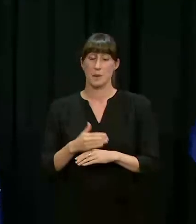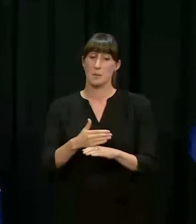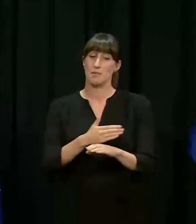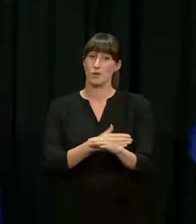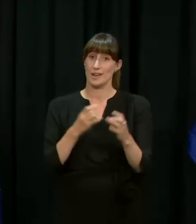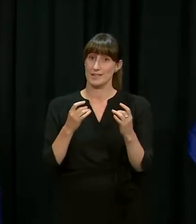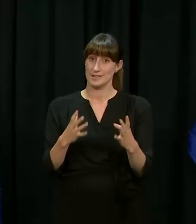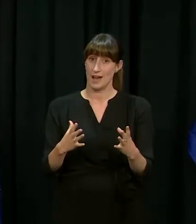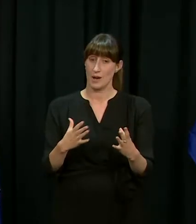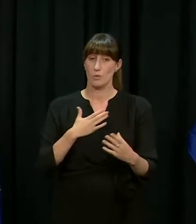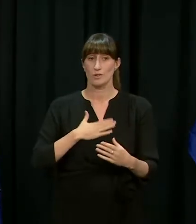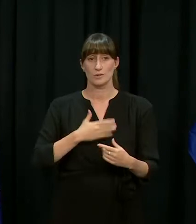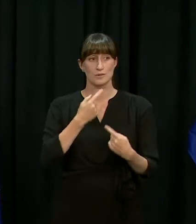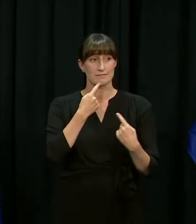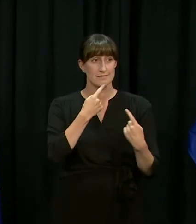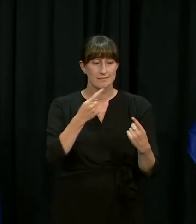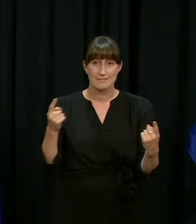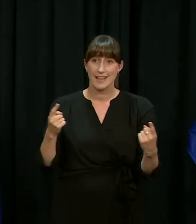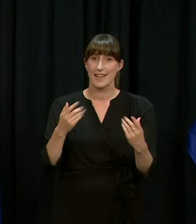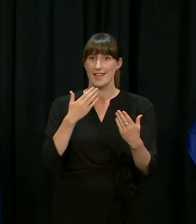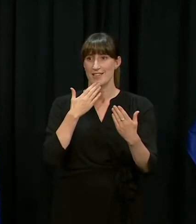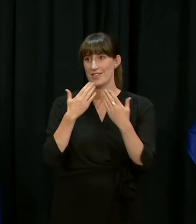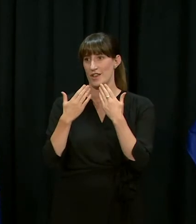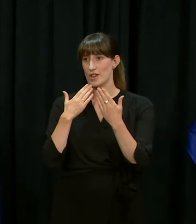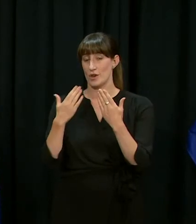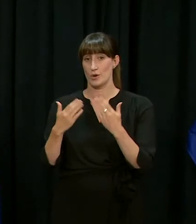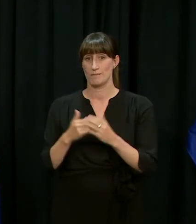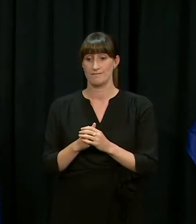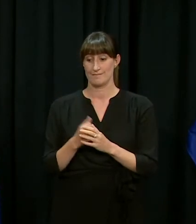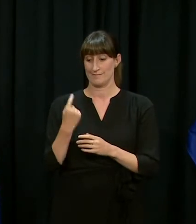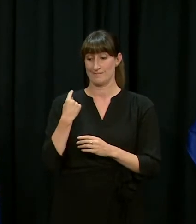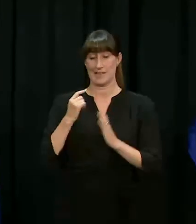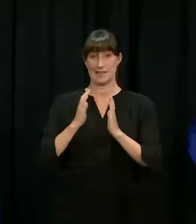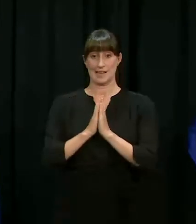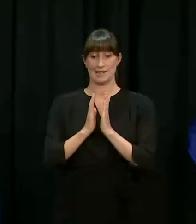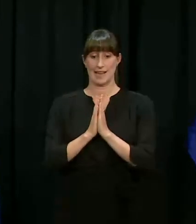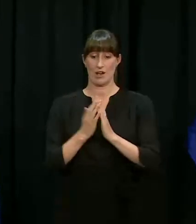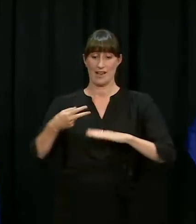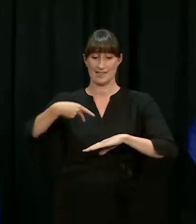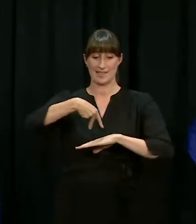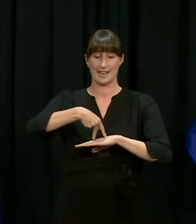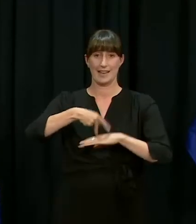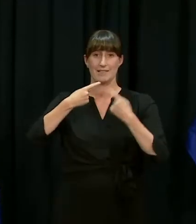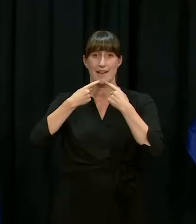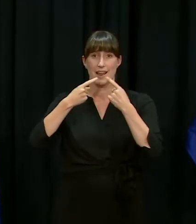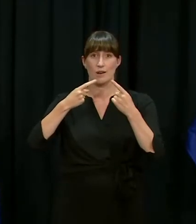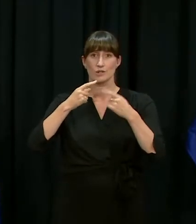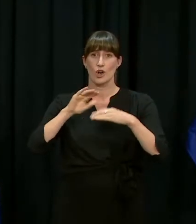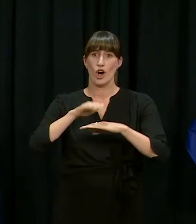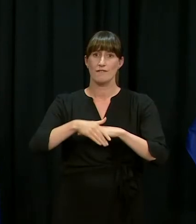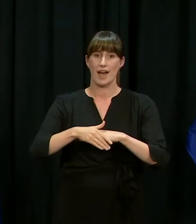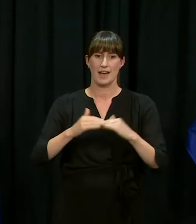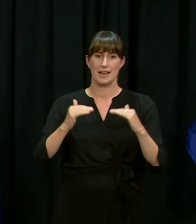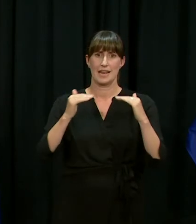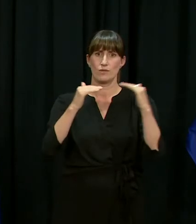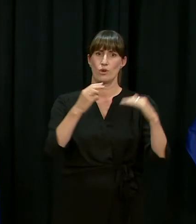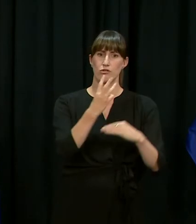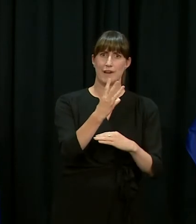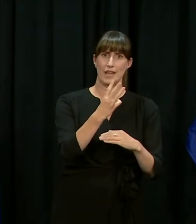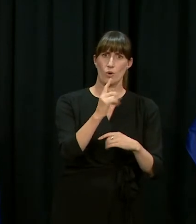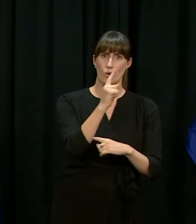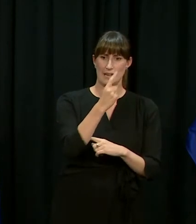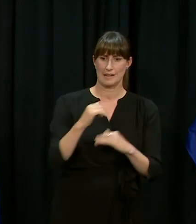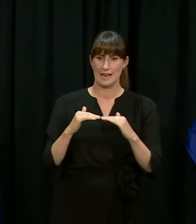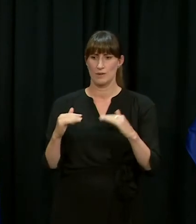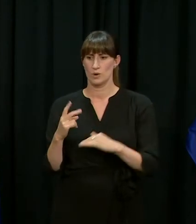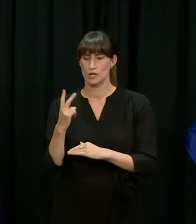When we were here on Sunday and shared the news that we would be changing our alert levels, I know everyone would have felt gutted. But everyone has put a huge amount of